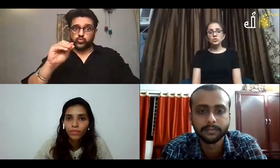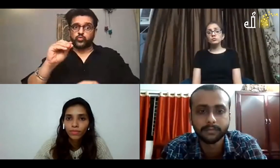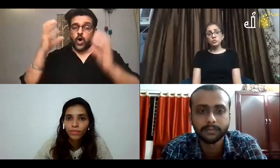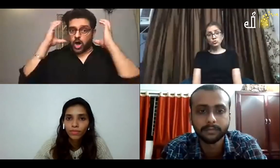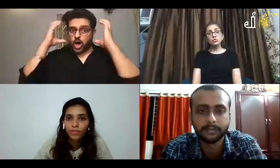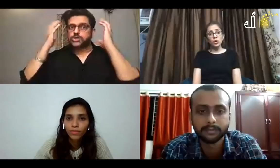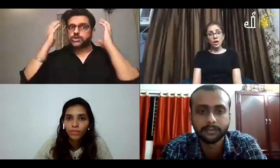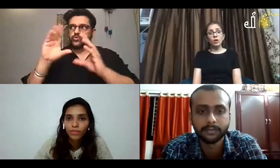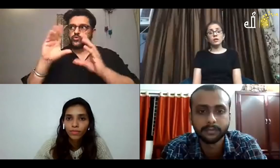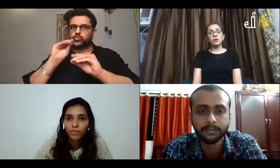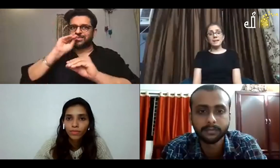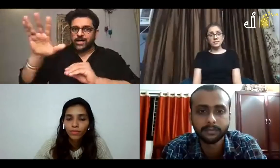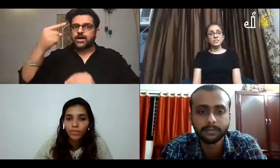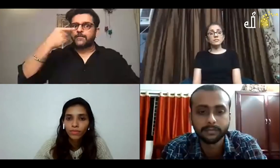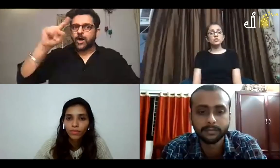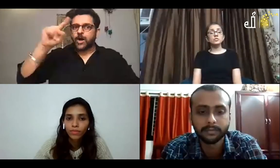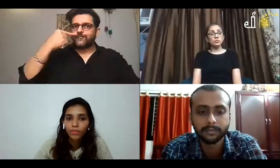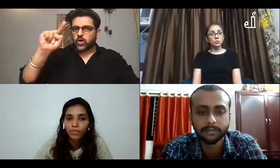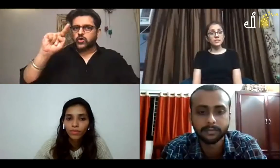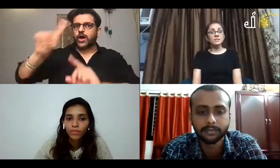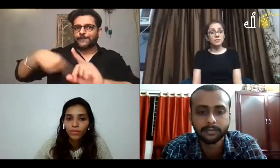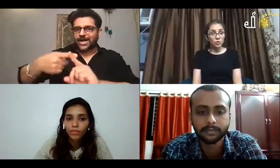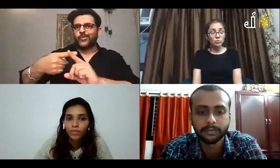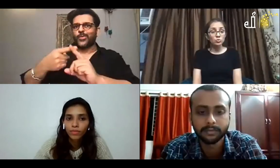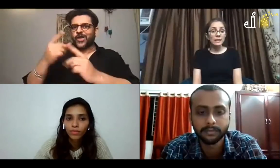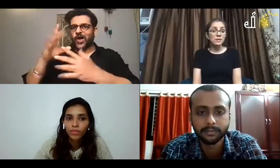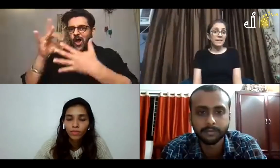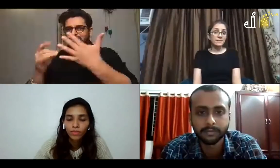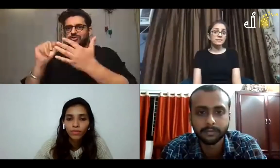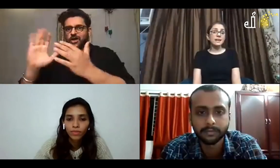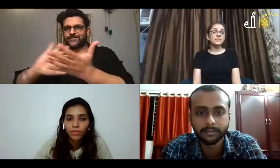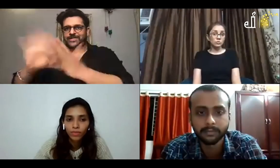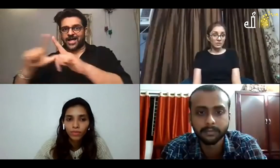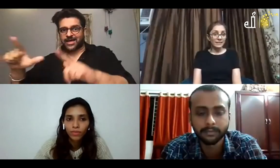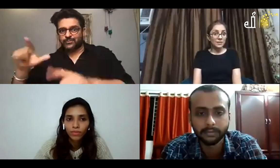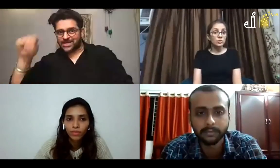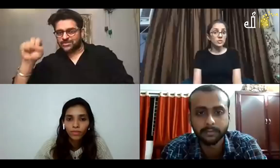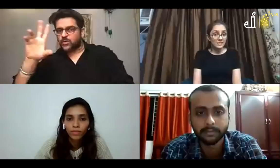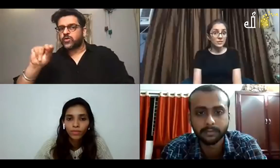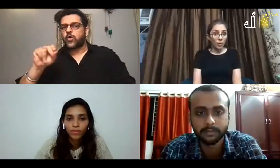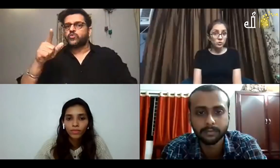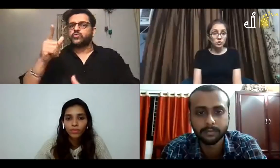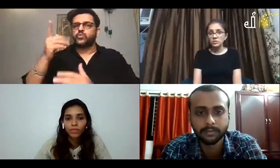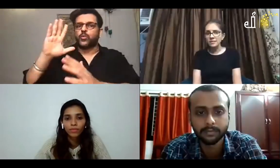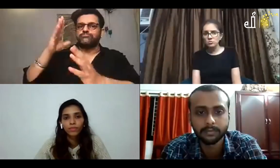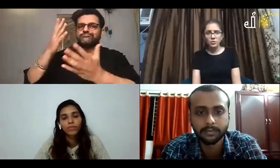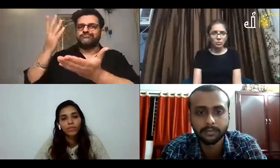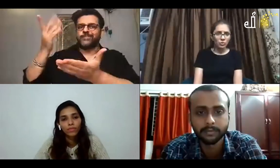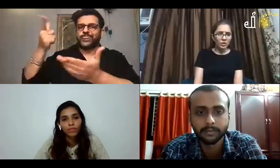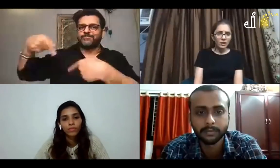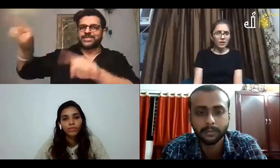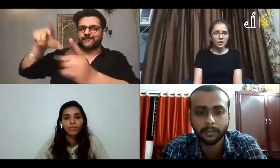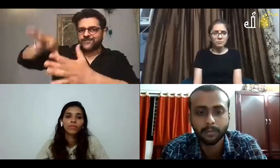So you too do, as an audiologist, you do tell parents that sign language is an option, yes or